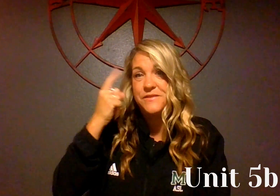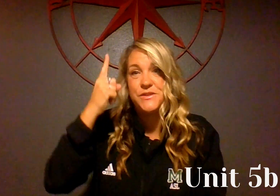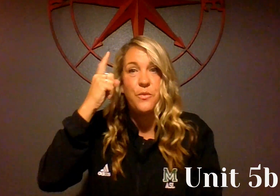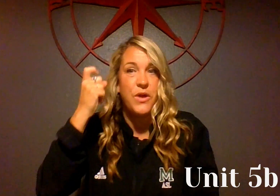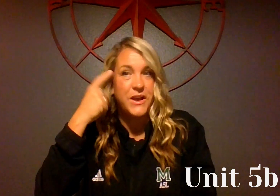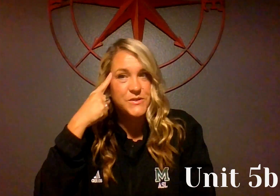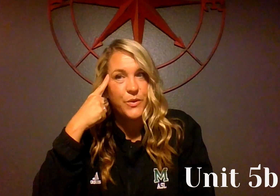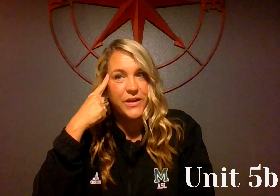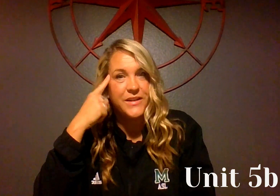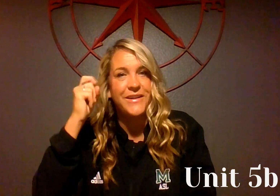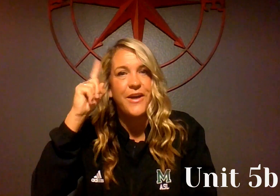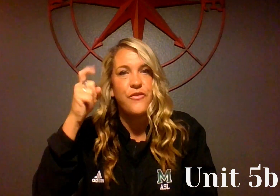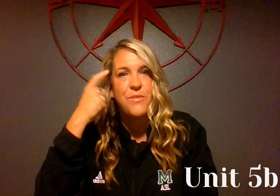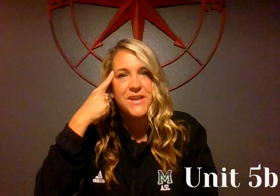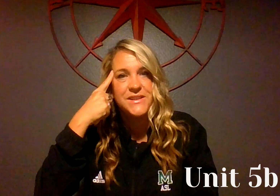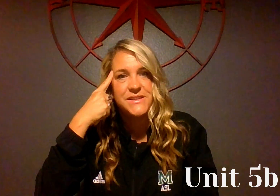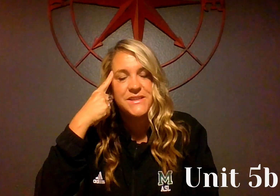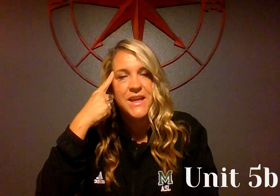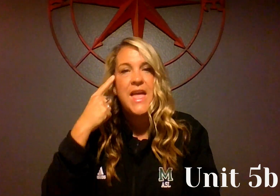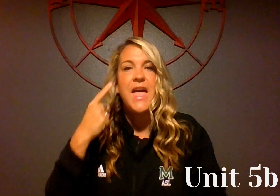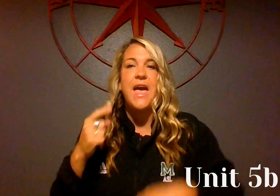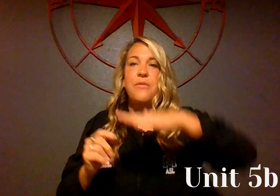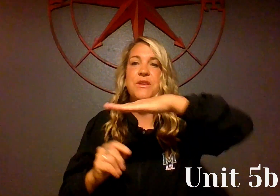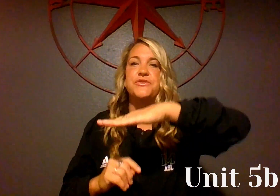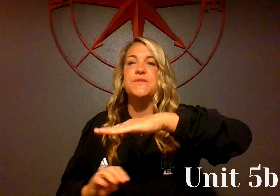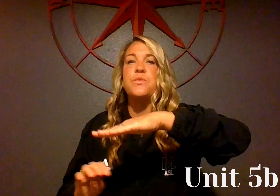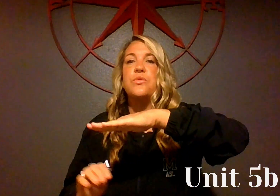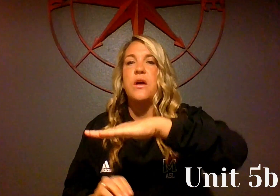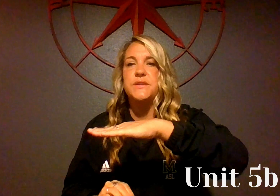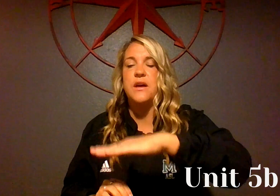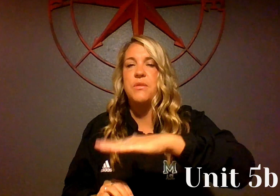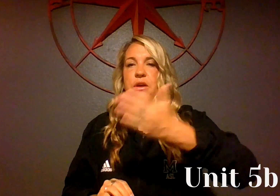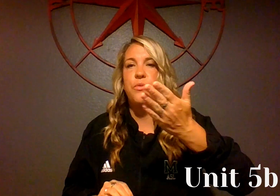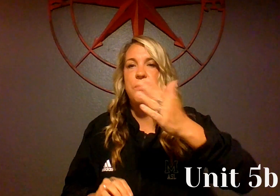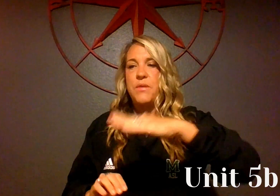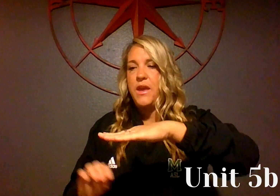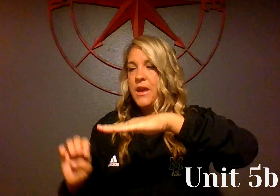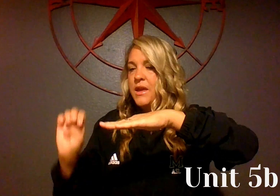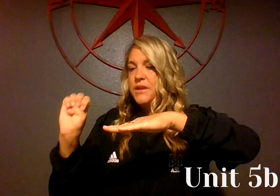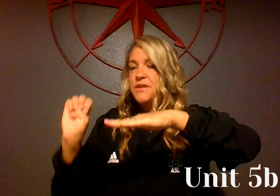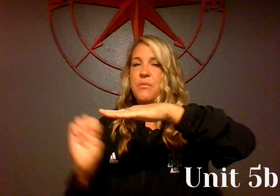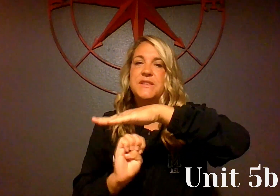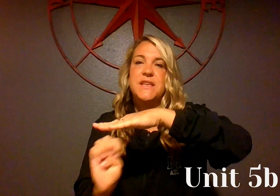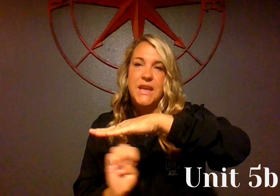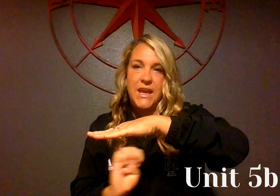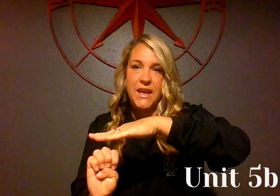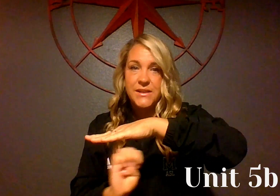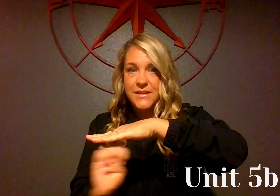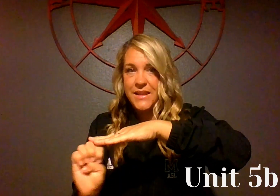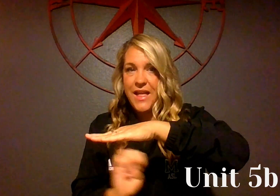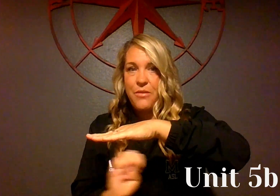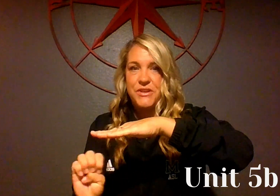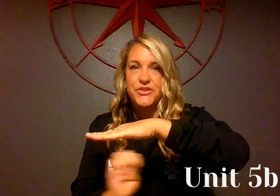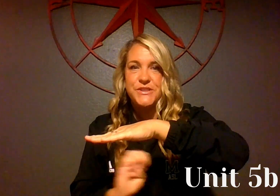So 1x1, government. Elementary school, non-dominant, open B, dominant's an E, elementary